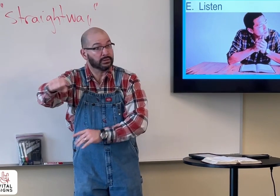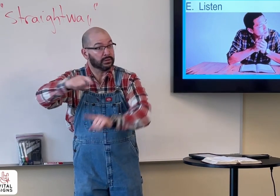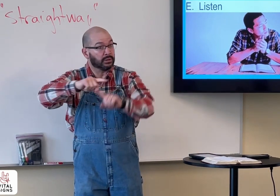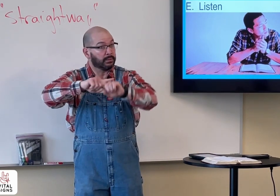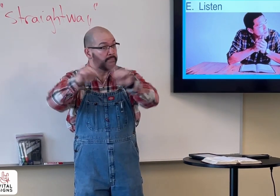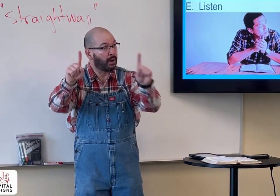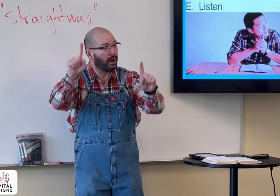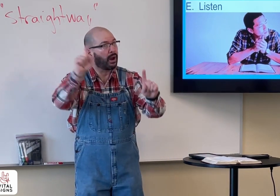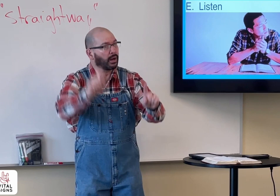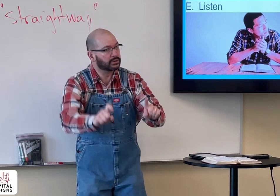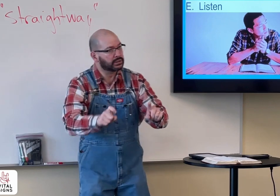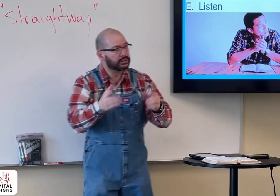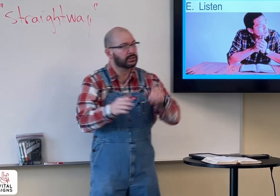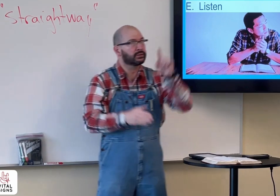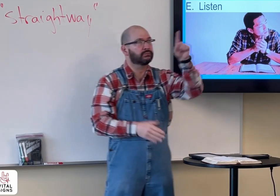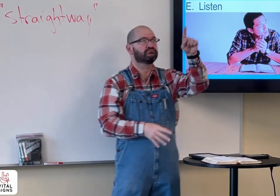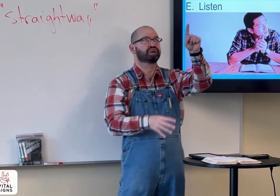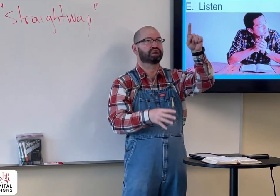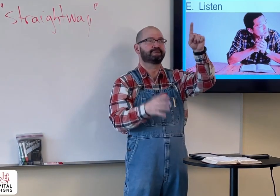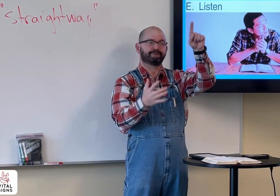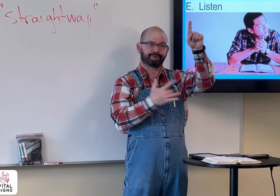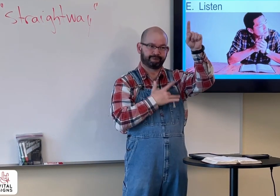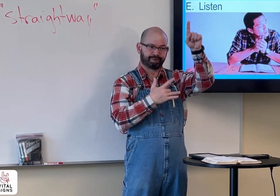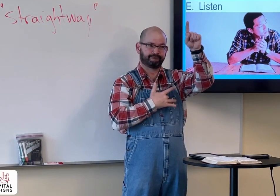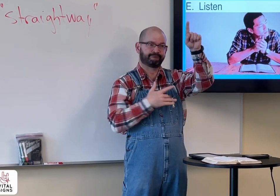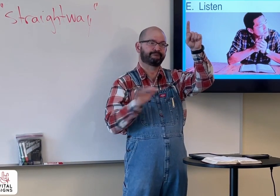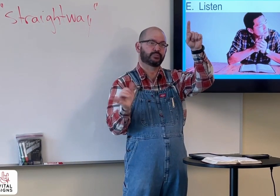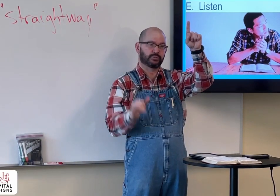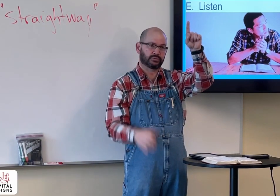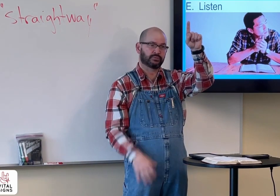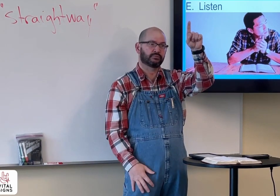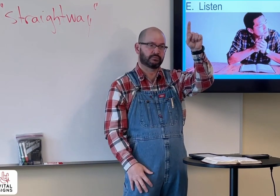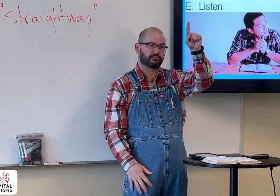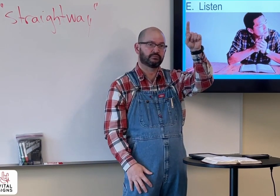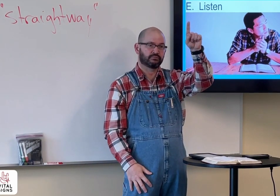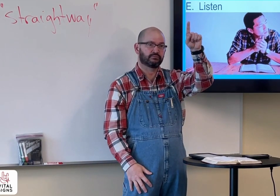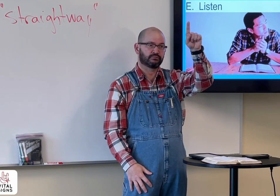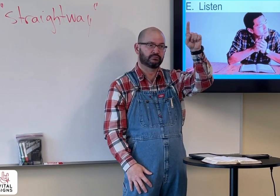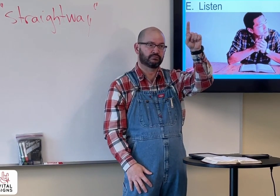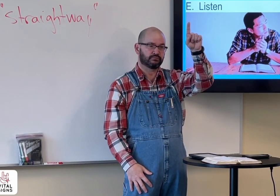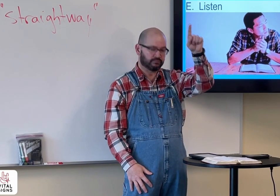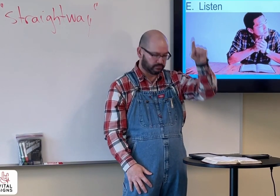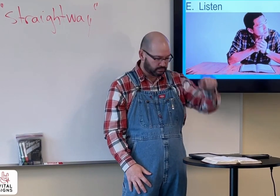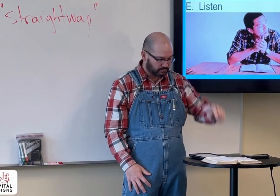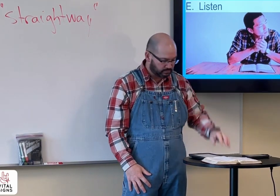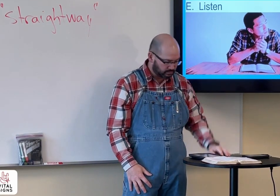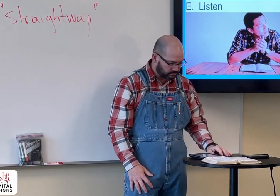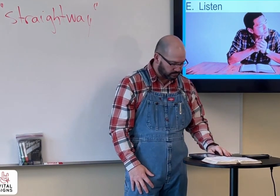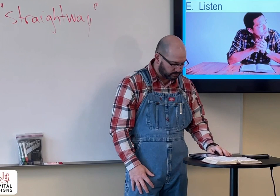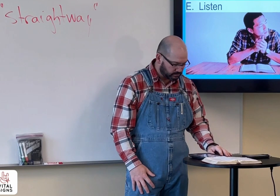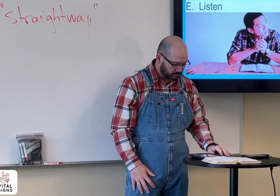yes. But I need to allow God time to work in my heart.